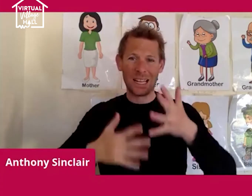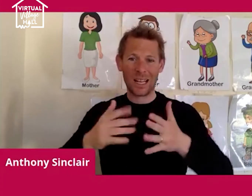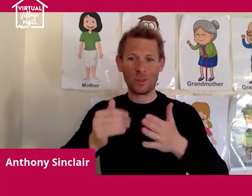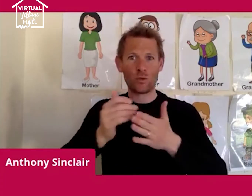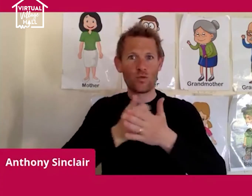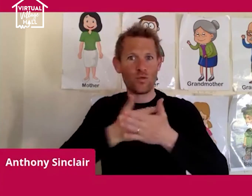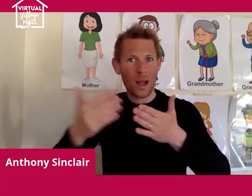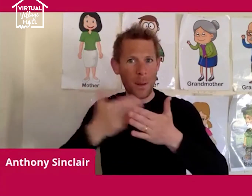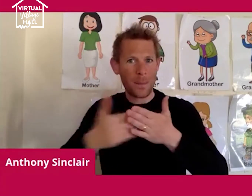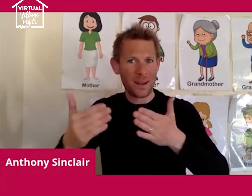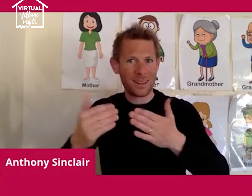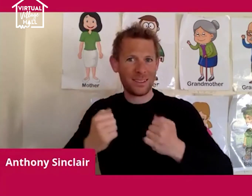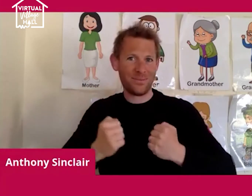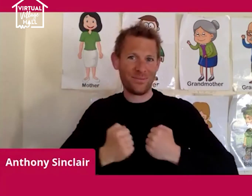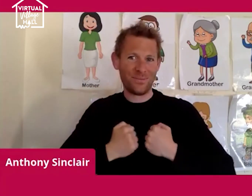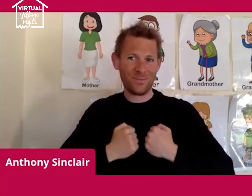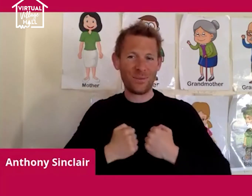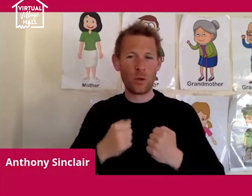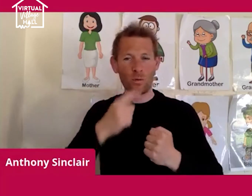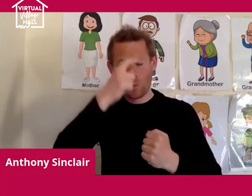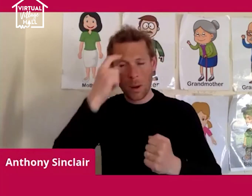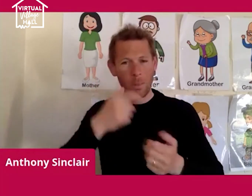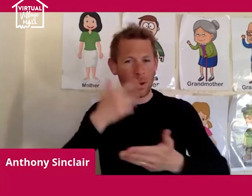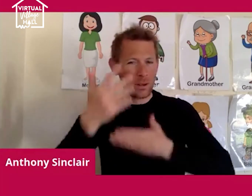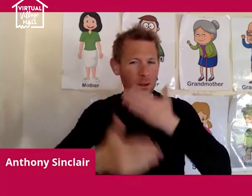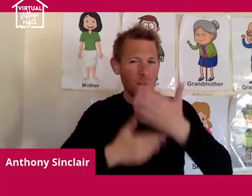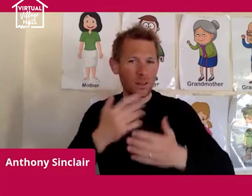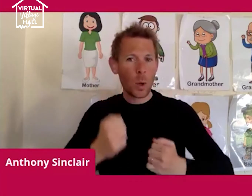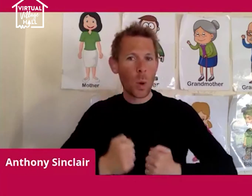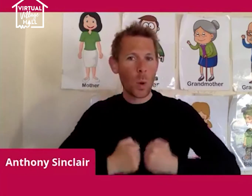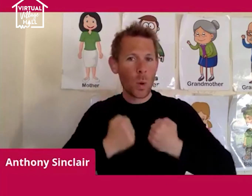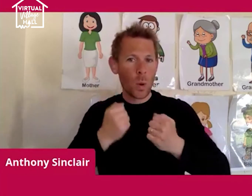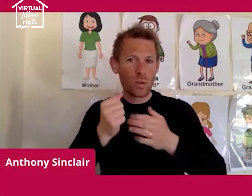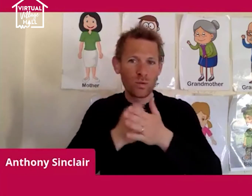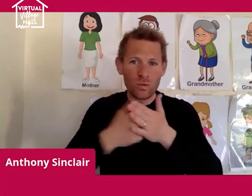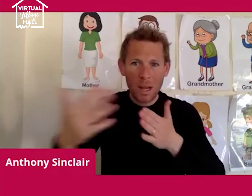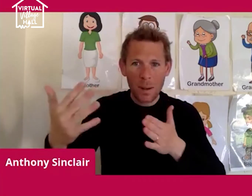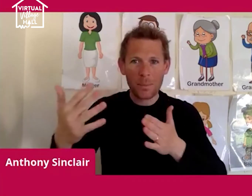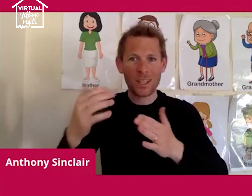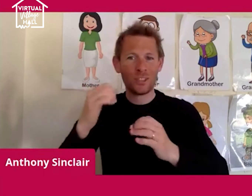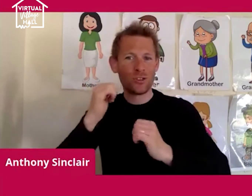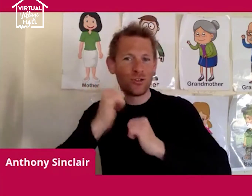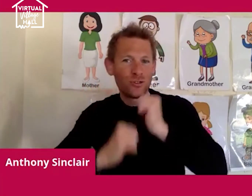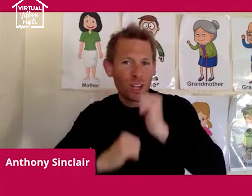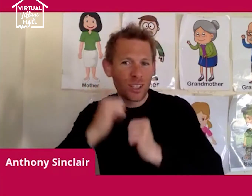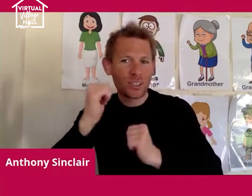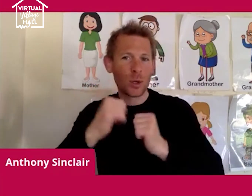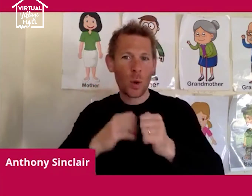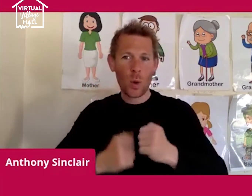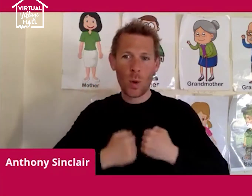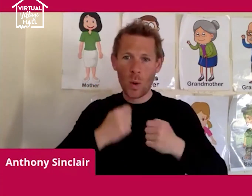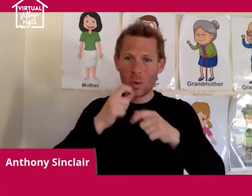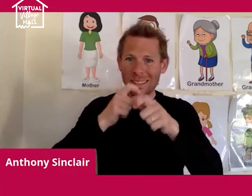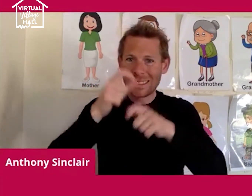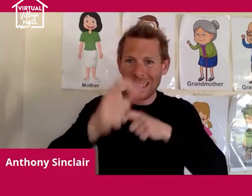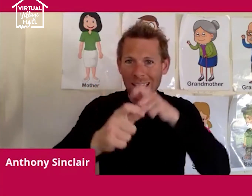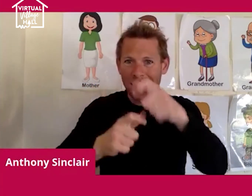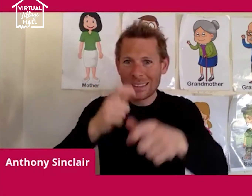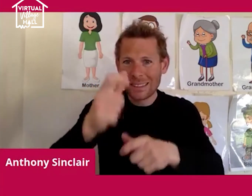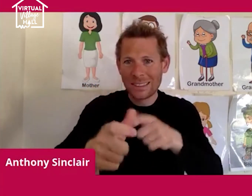That's part of BSL grammar and the structure of the language. So if you remember that I'd said